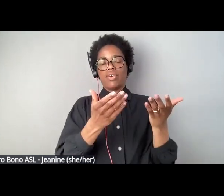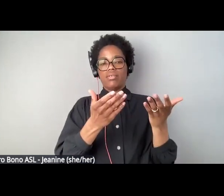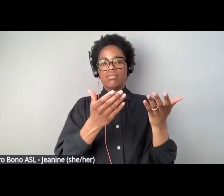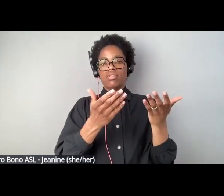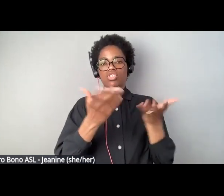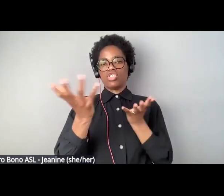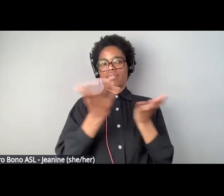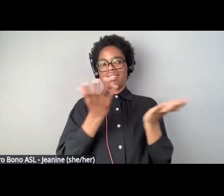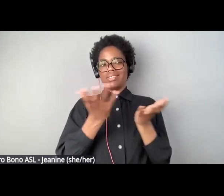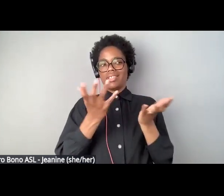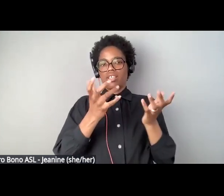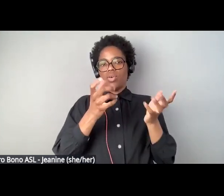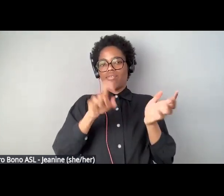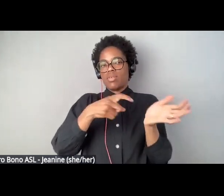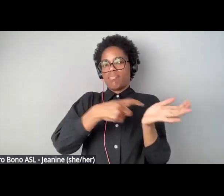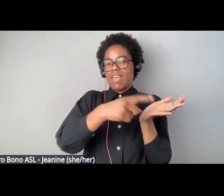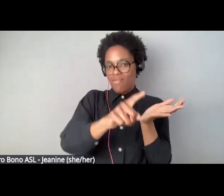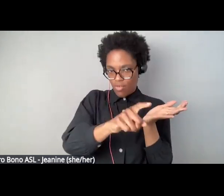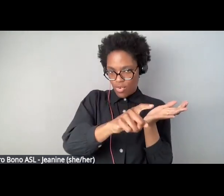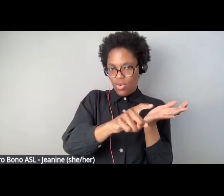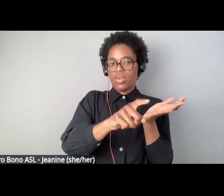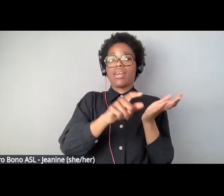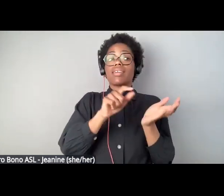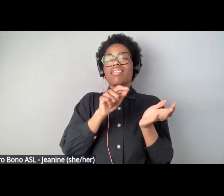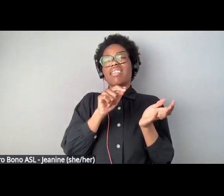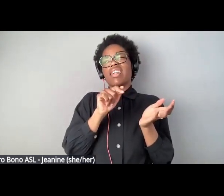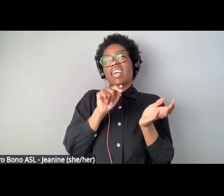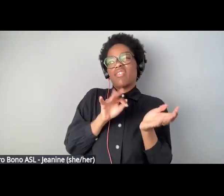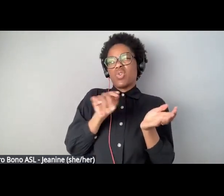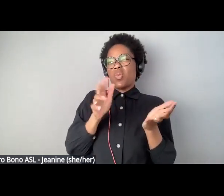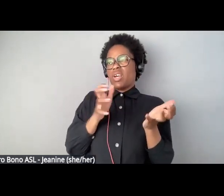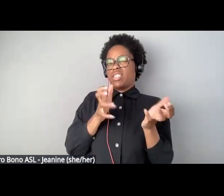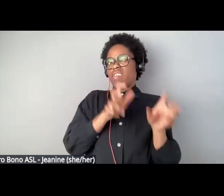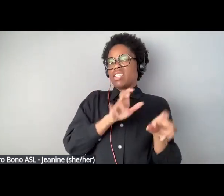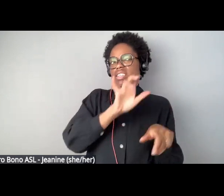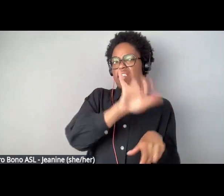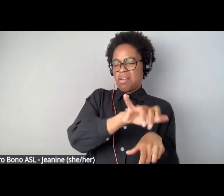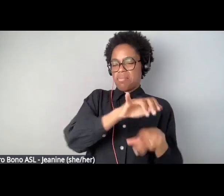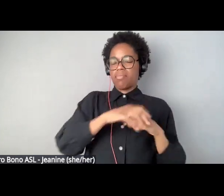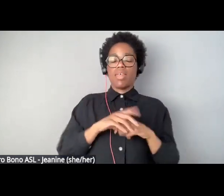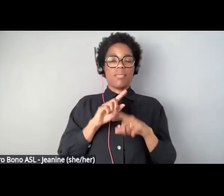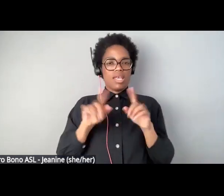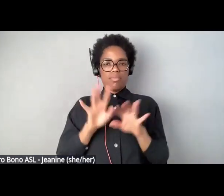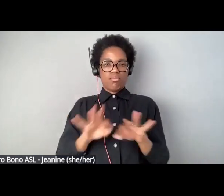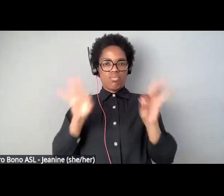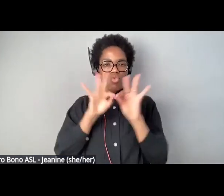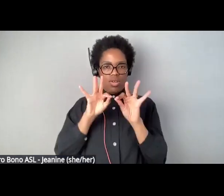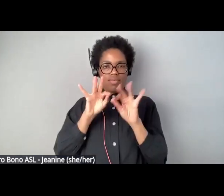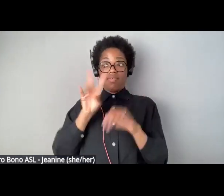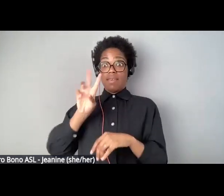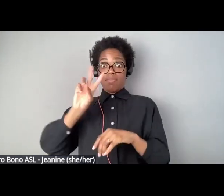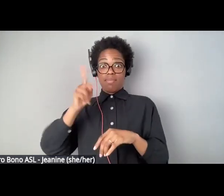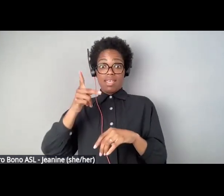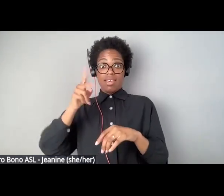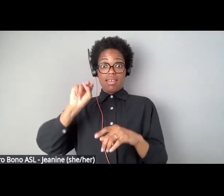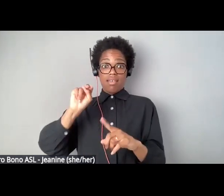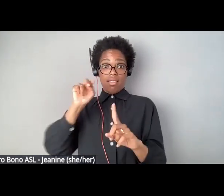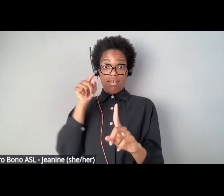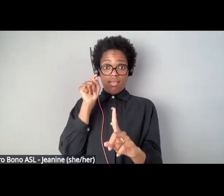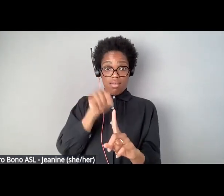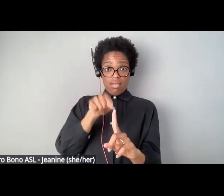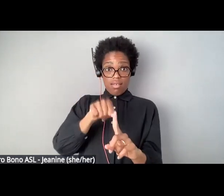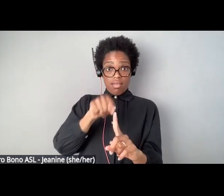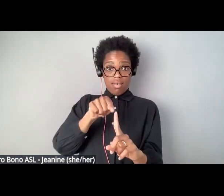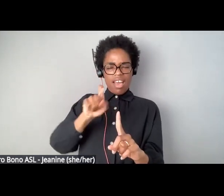to invest in. But the main thing to look for in whatever you're looking at is, does this VPN have a